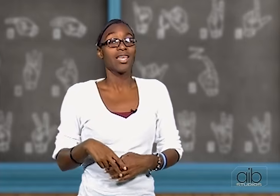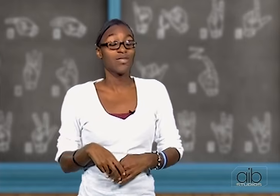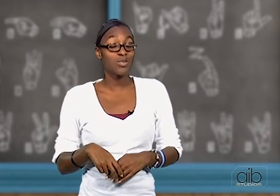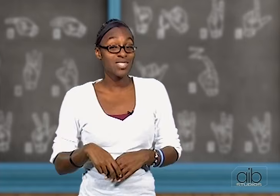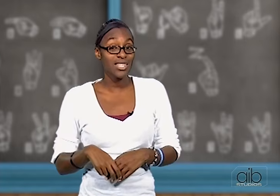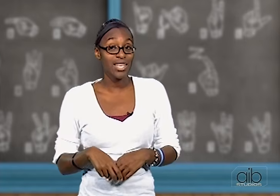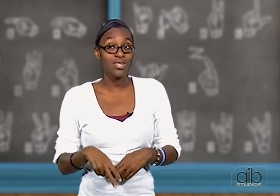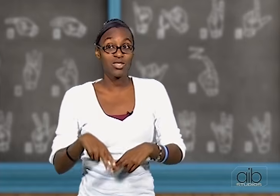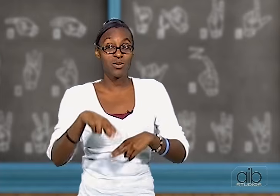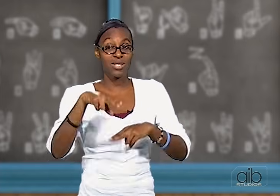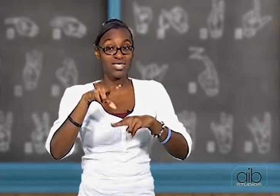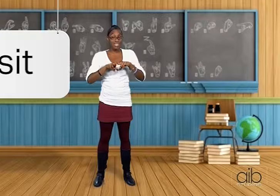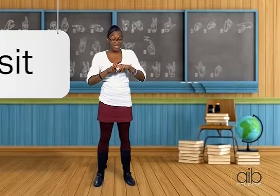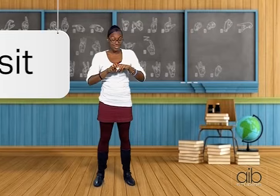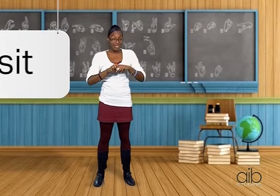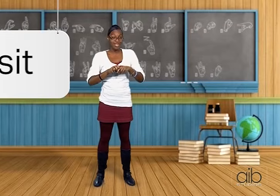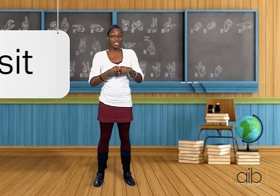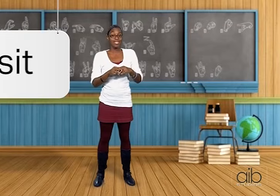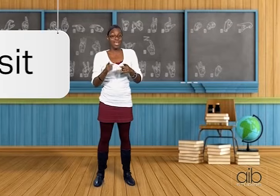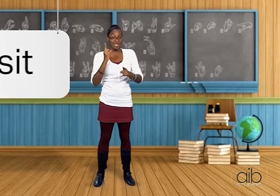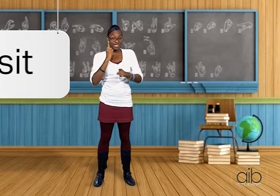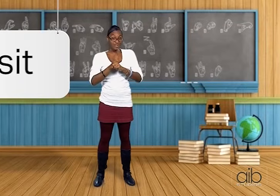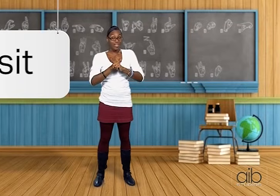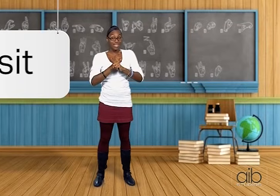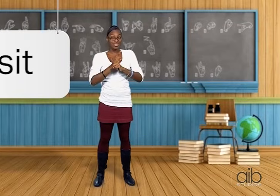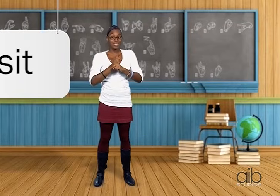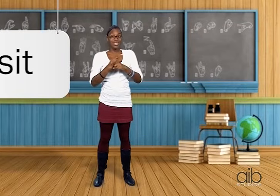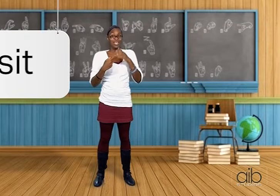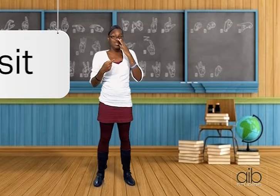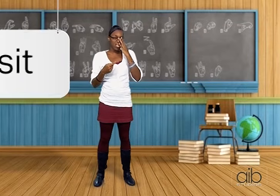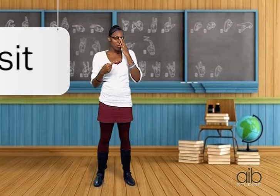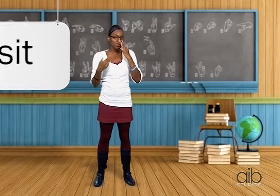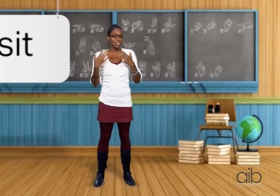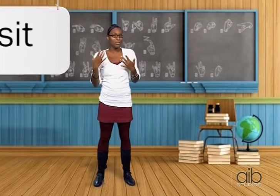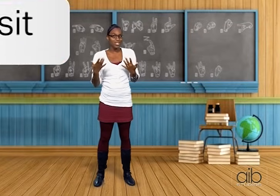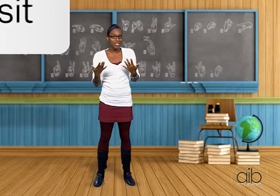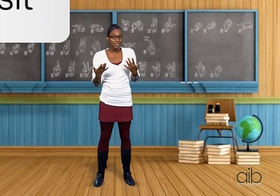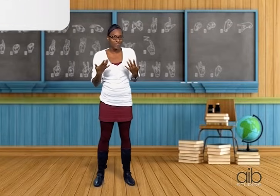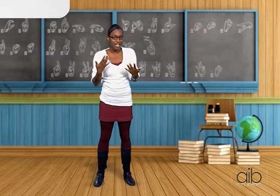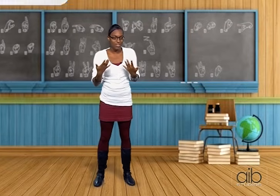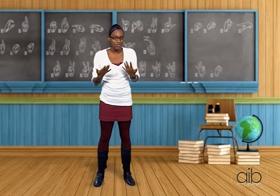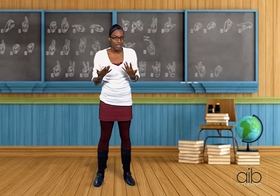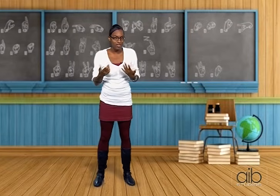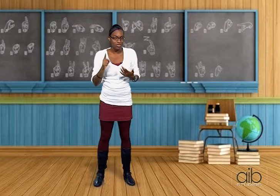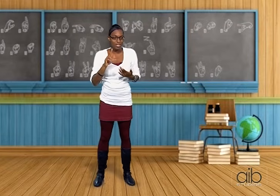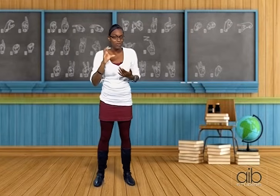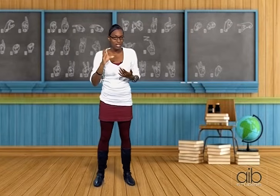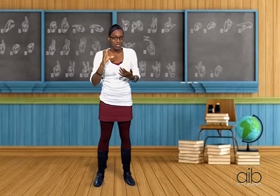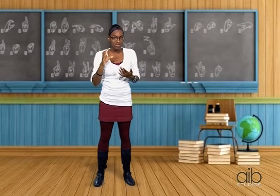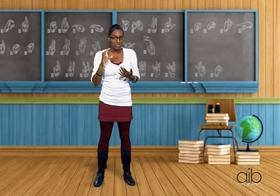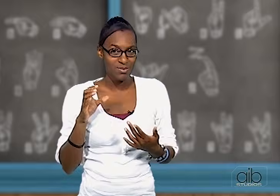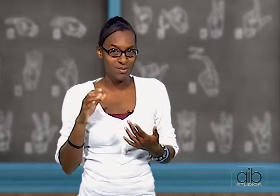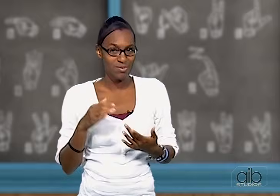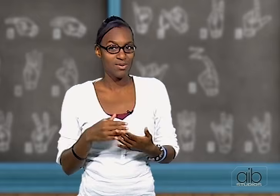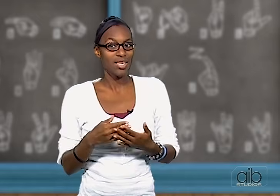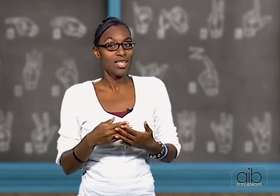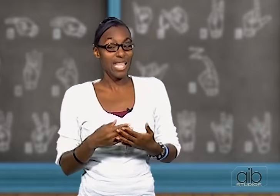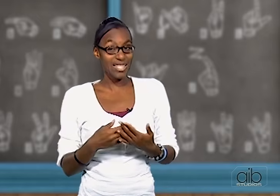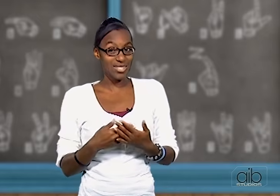If you said the answer was sit, that is correct. So did you get a 5 out of 5? Did you get a 100? That's